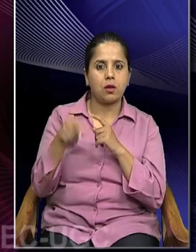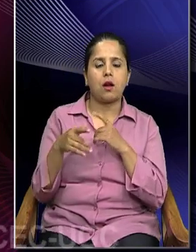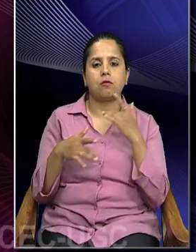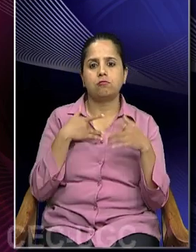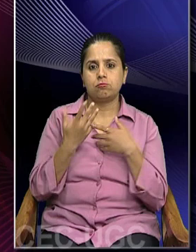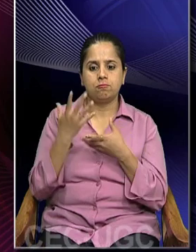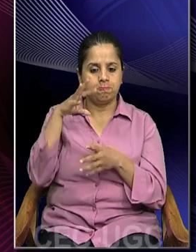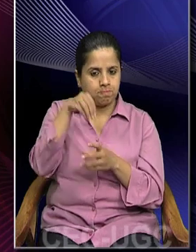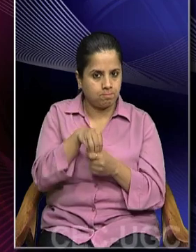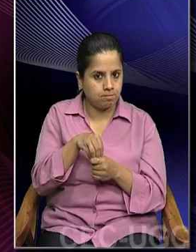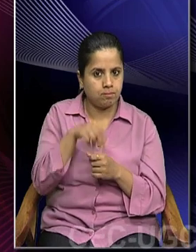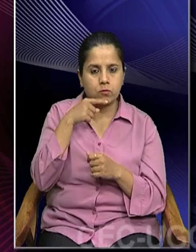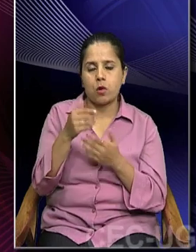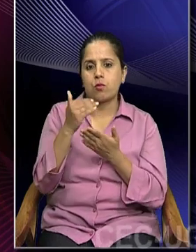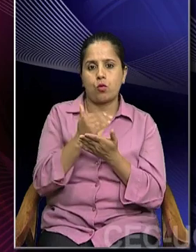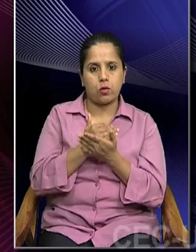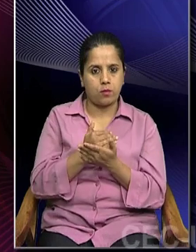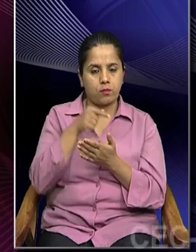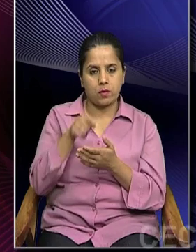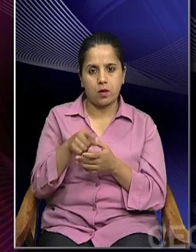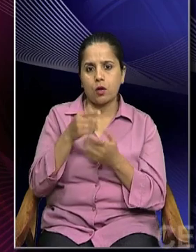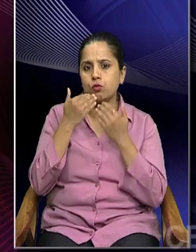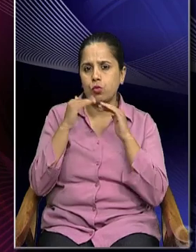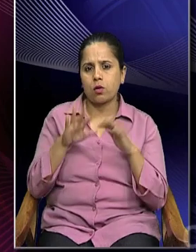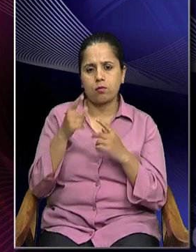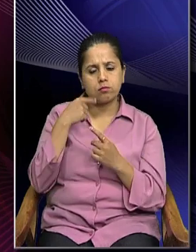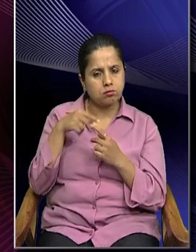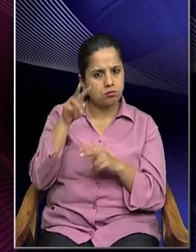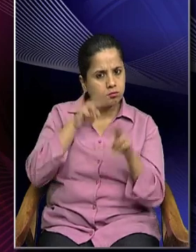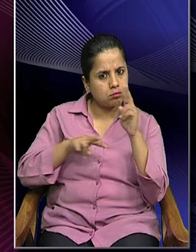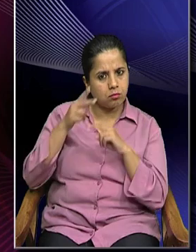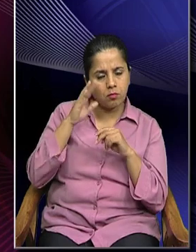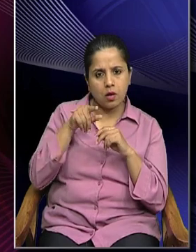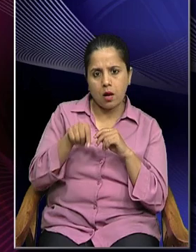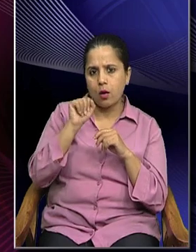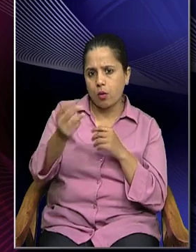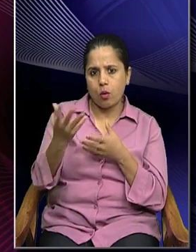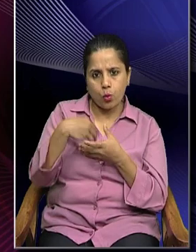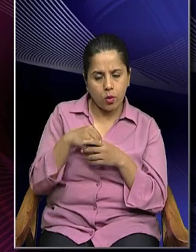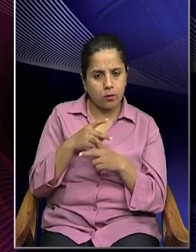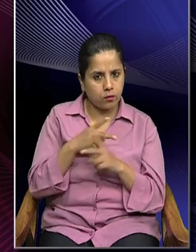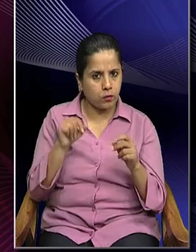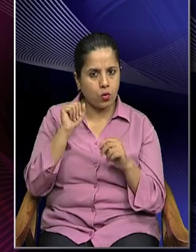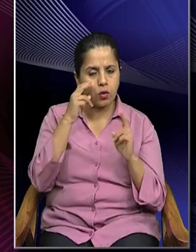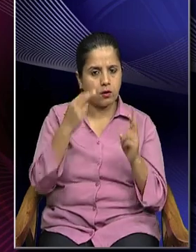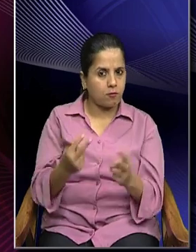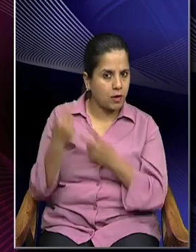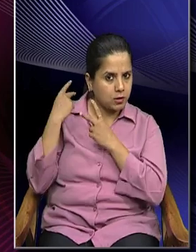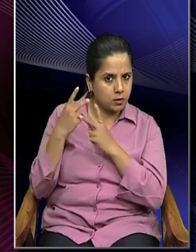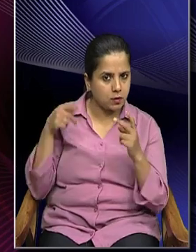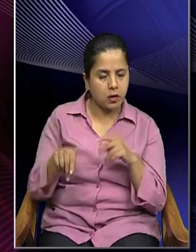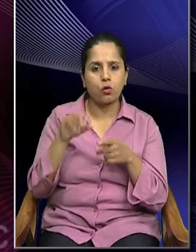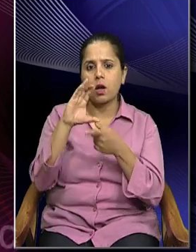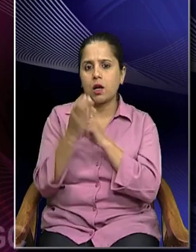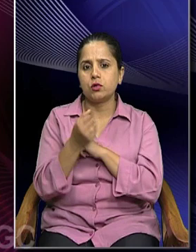immersion programs. The students are assessed based on their participation and their reflection in the